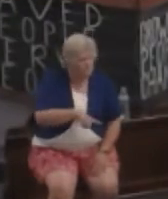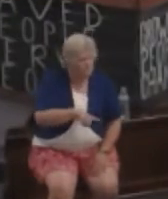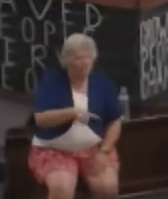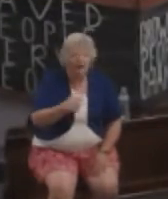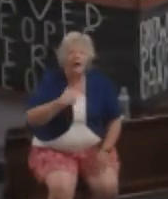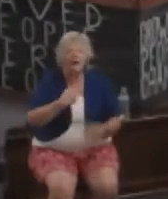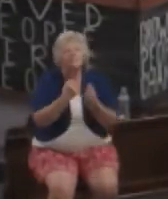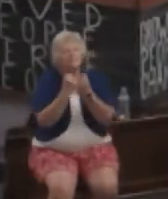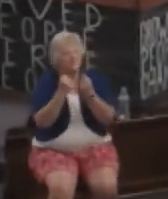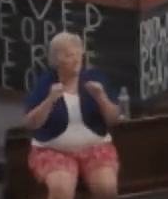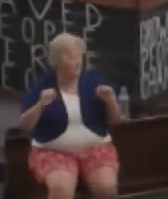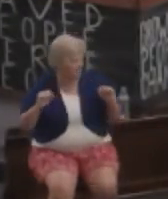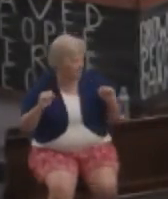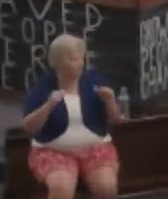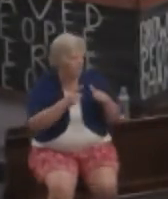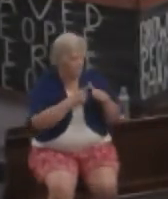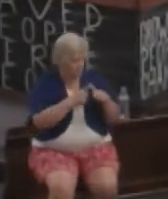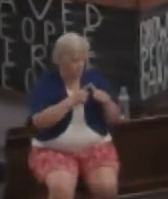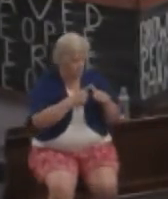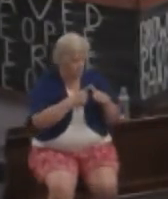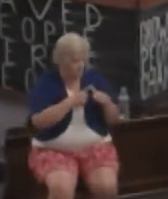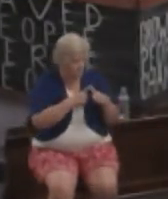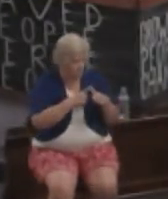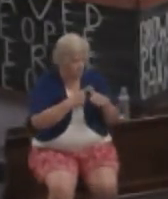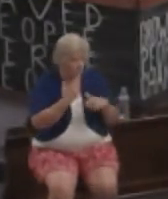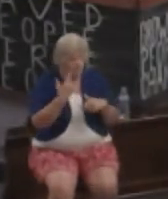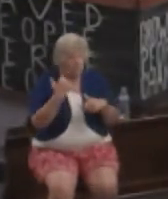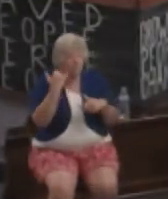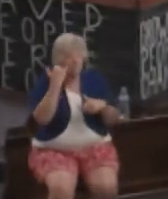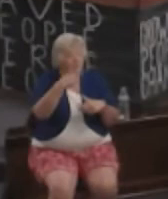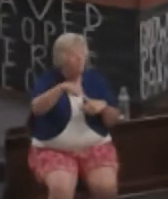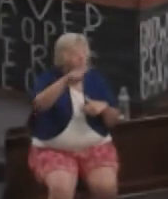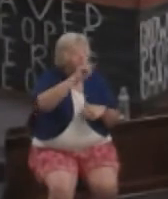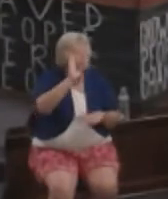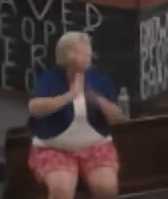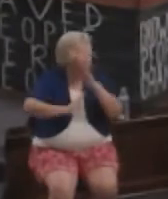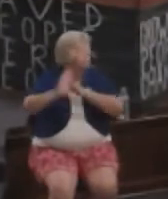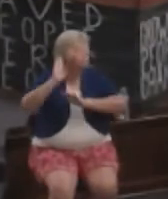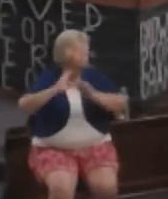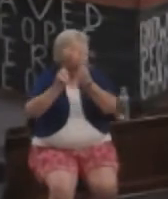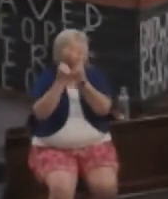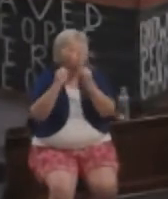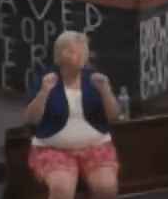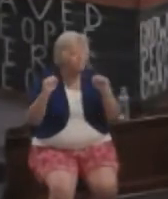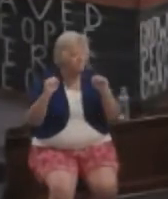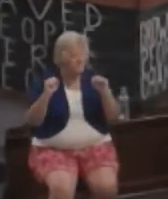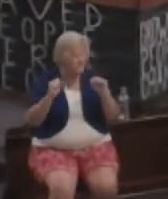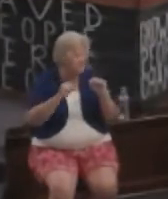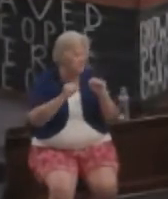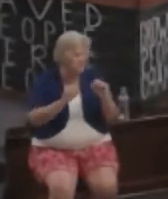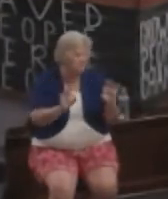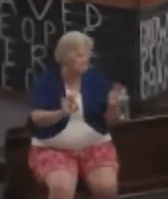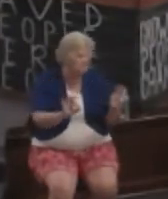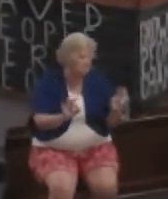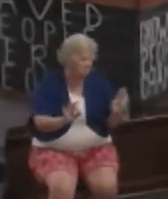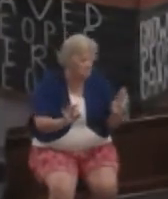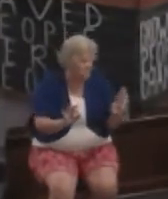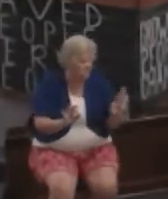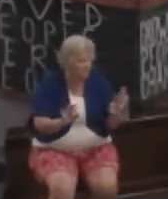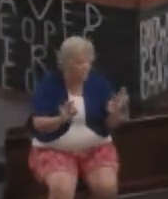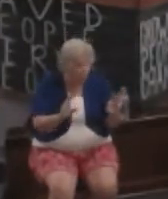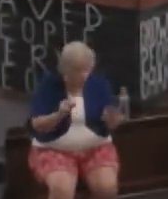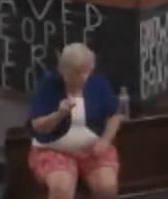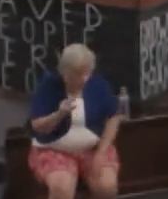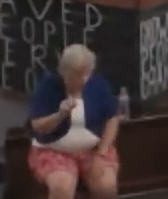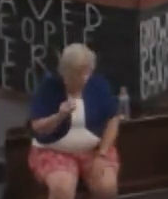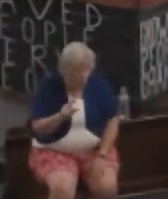saved. For us who are saved at one time, that was no little thing. We took it